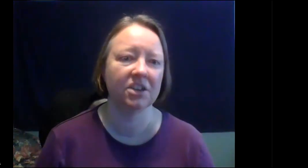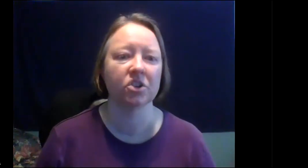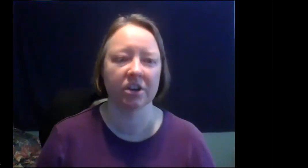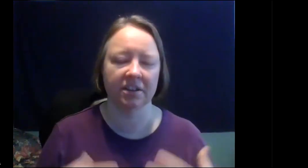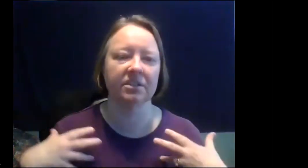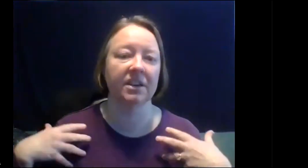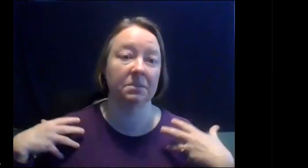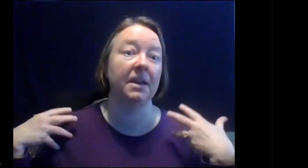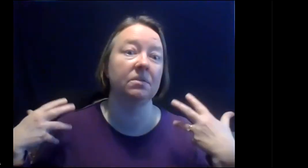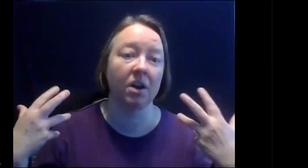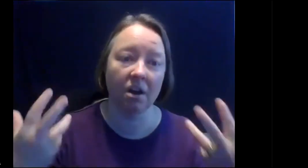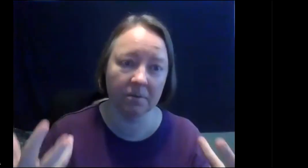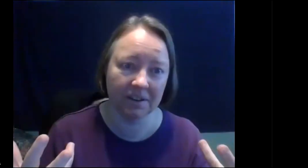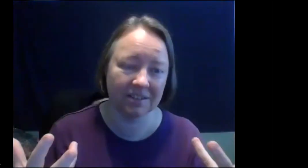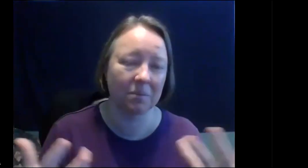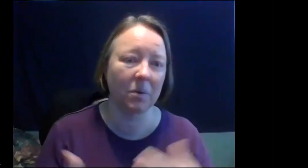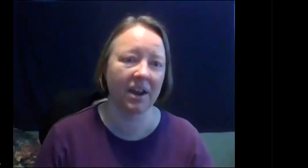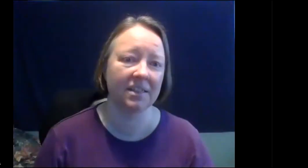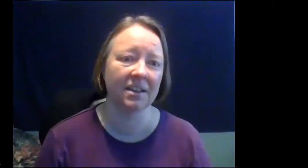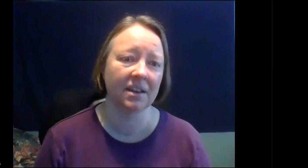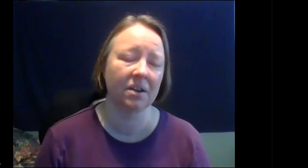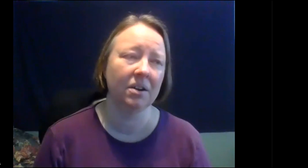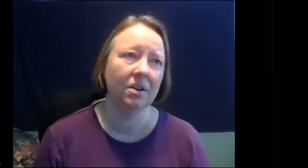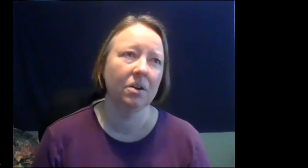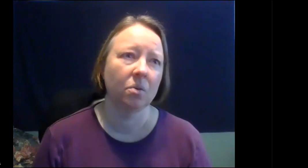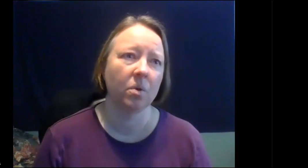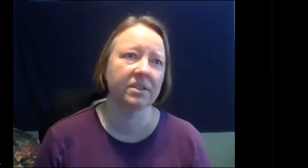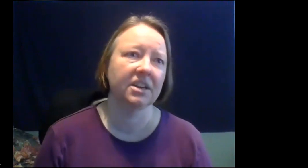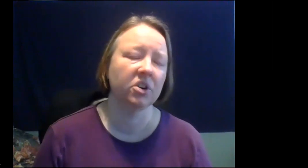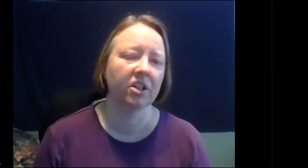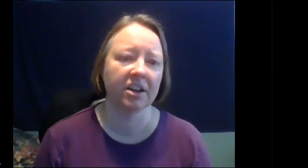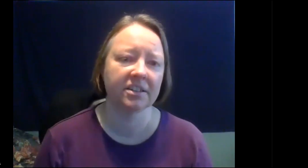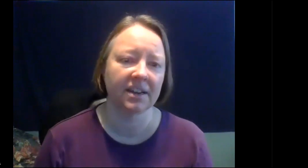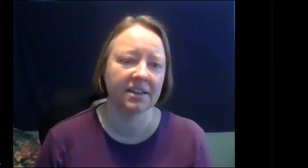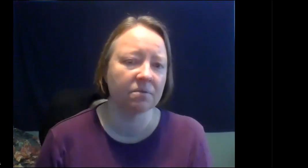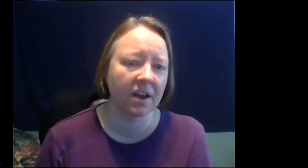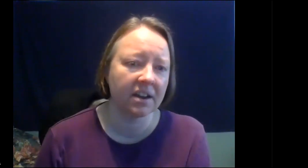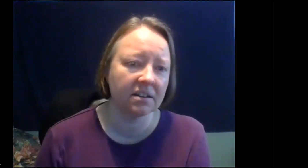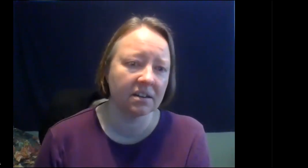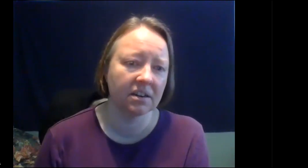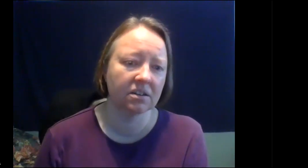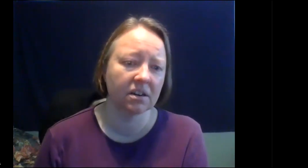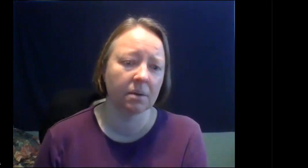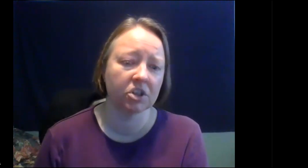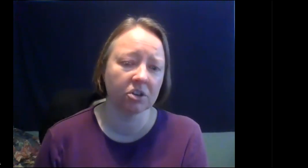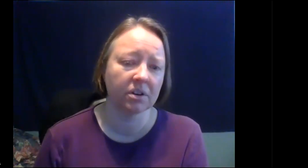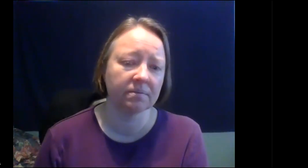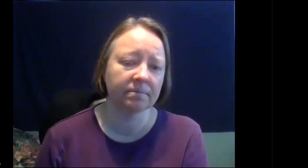teacher consultant has been involved in some way. I think that once hearing loss is identified in children,